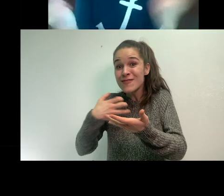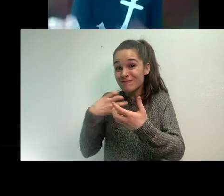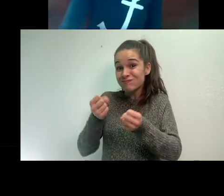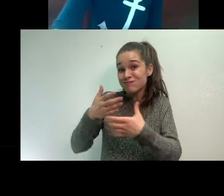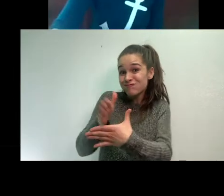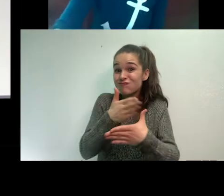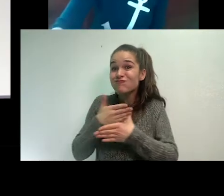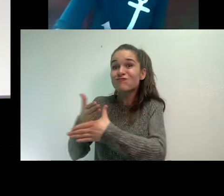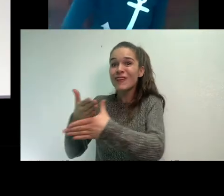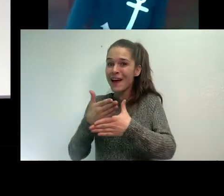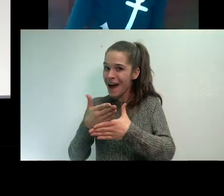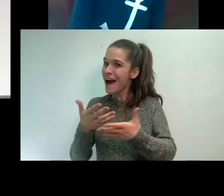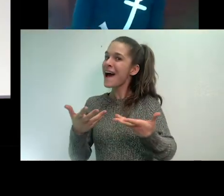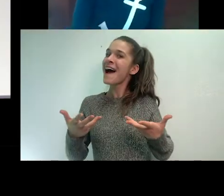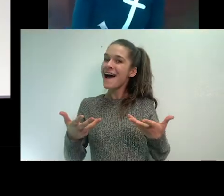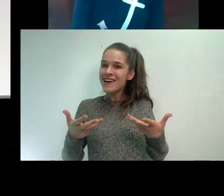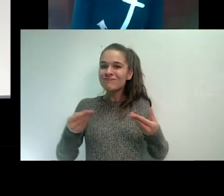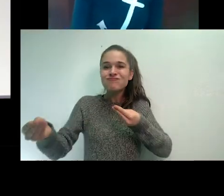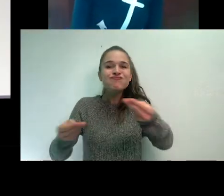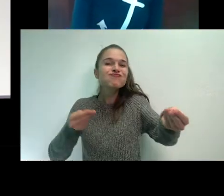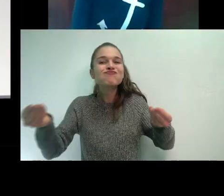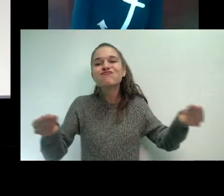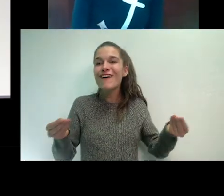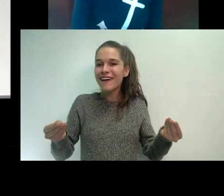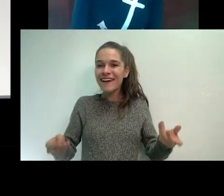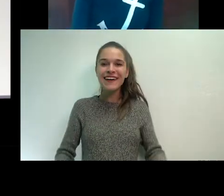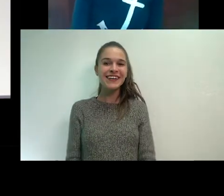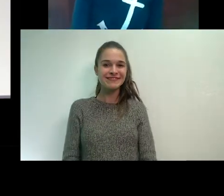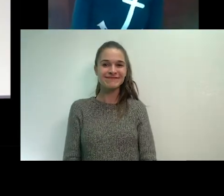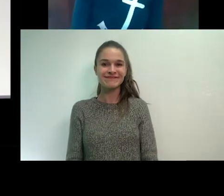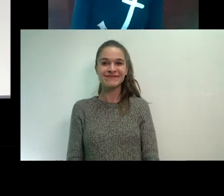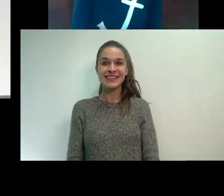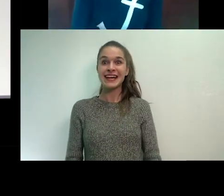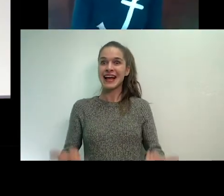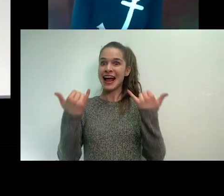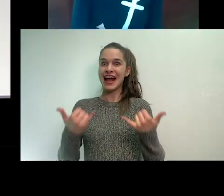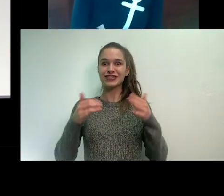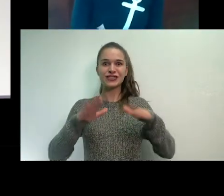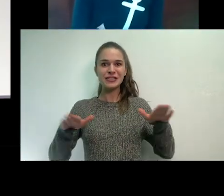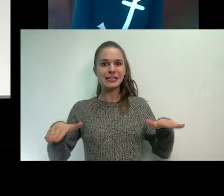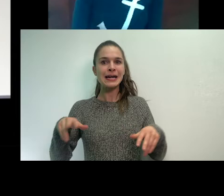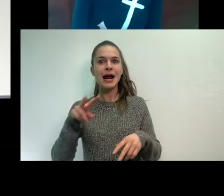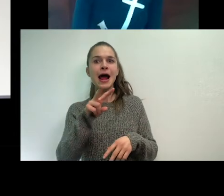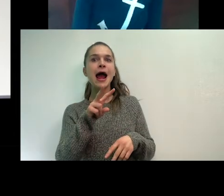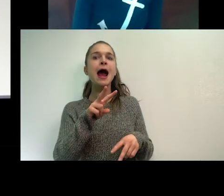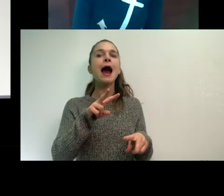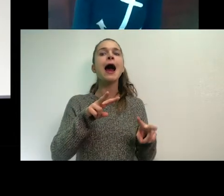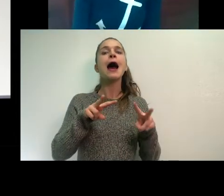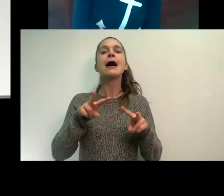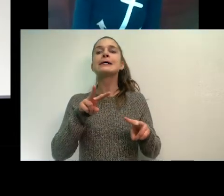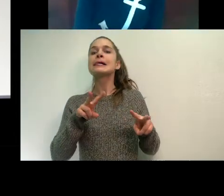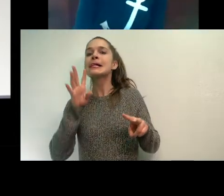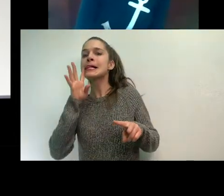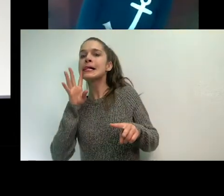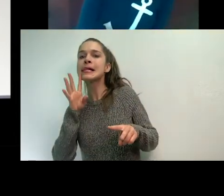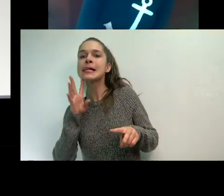Sharing is a nice way to make friends. Now, even when children look especially delicious, she